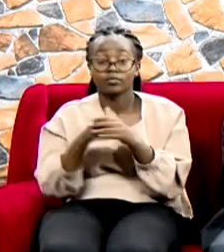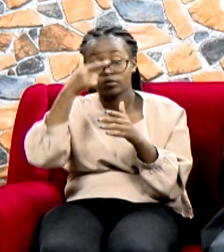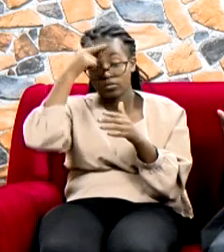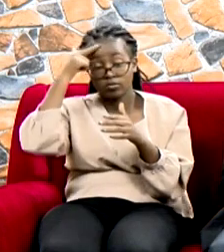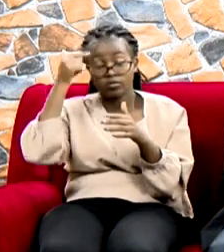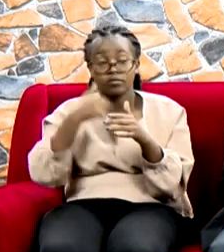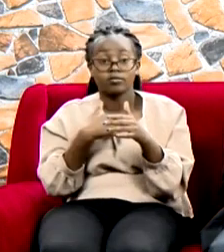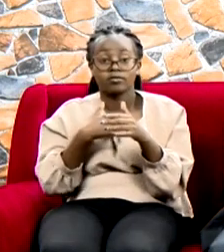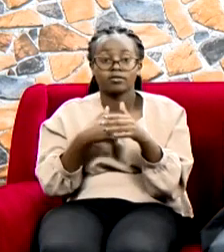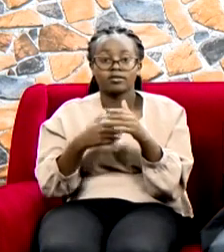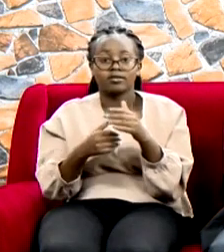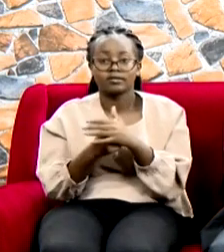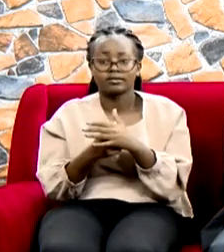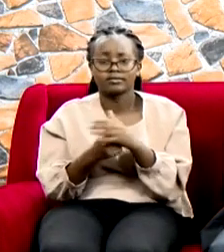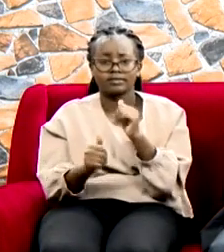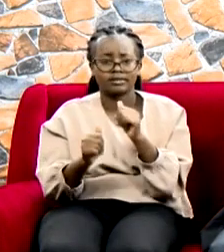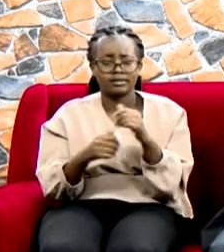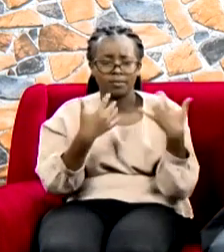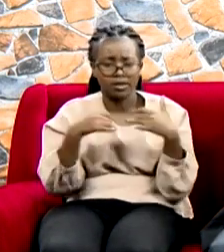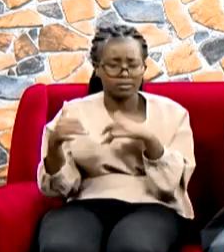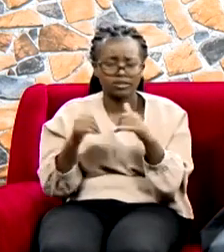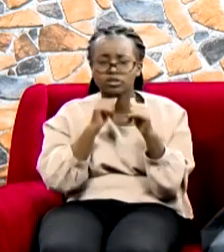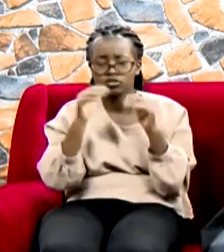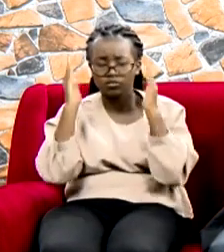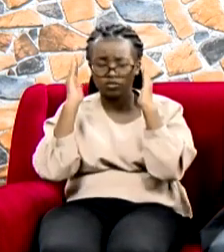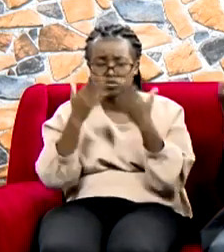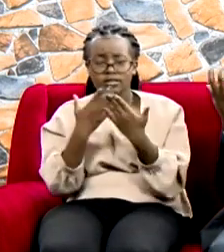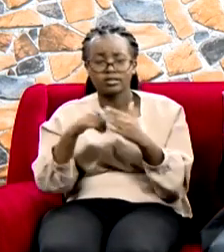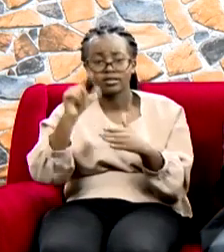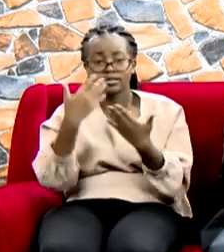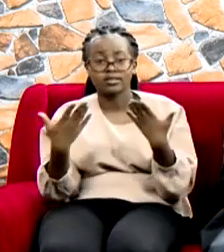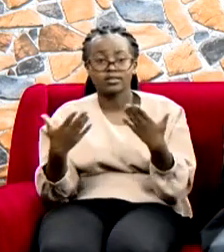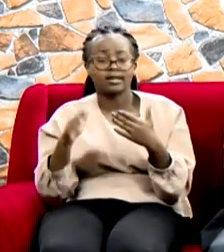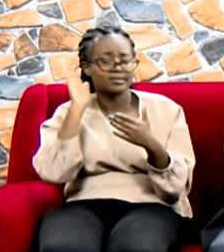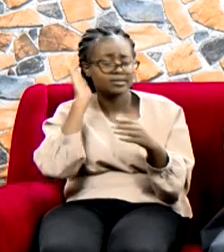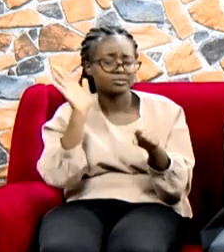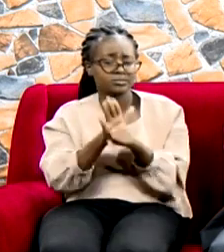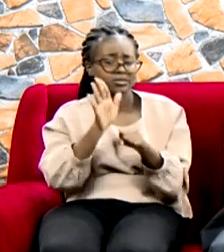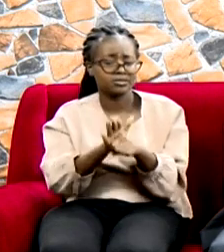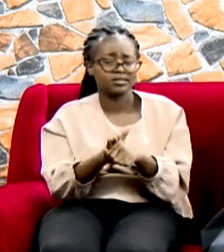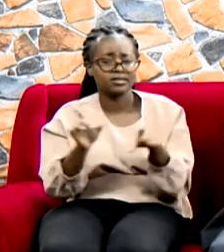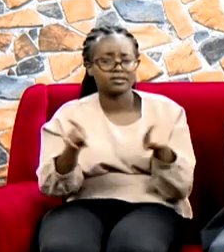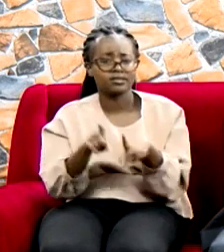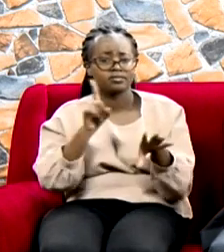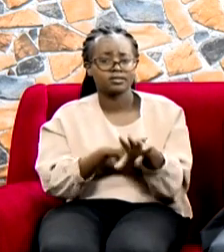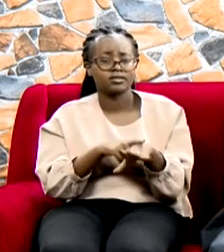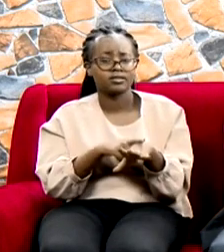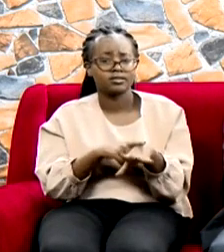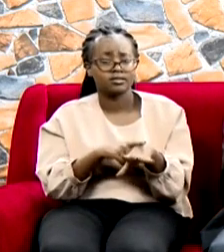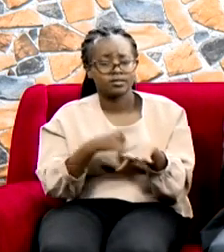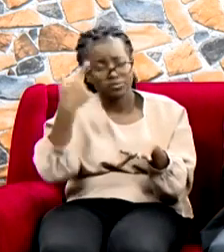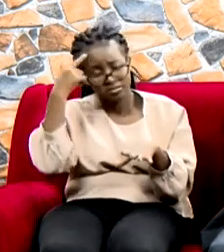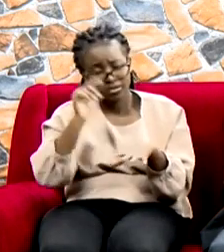they are constantly running up and down, and they're not focusing on the right thing. They're listening to so many things at the same time, so their brains